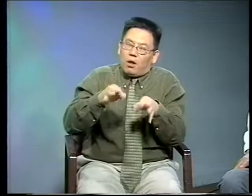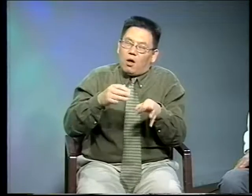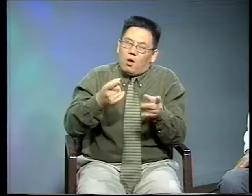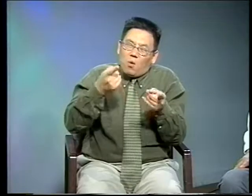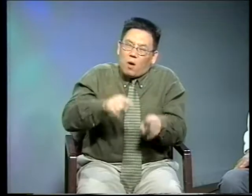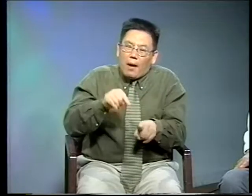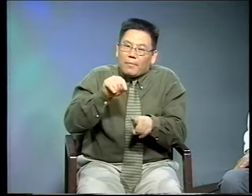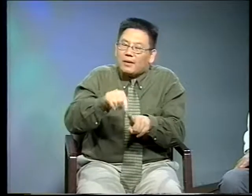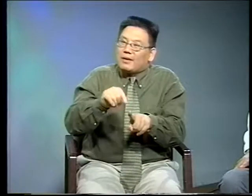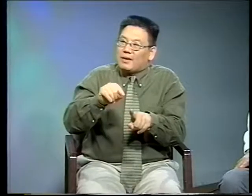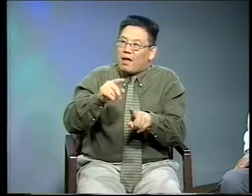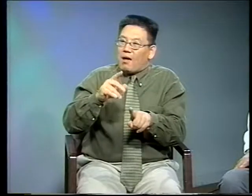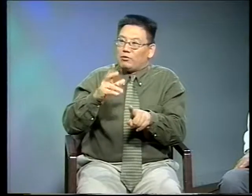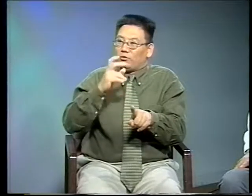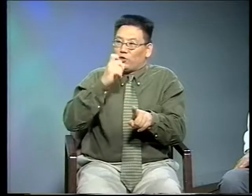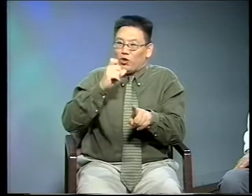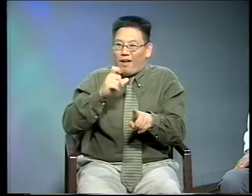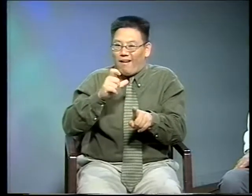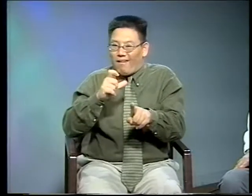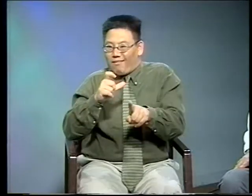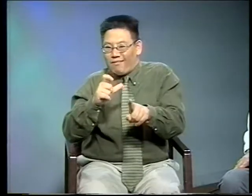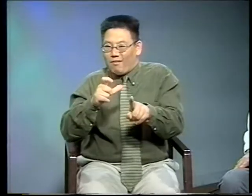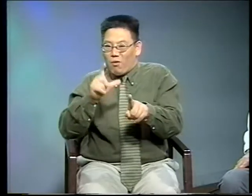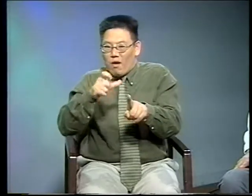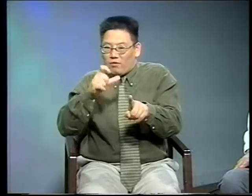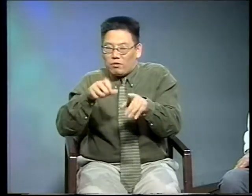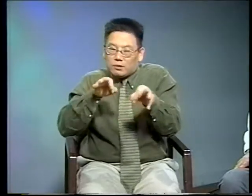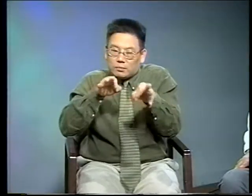cultural background and wouldn't need to be briefed on